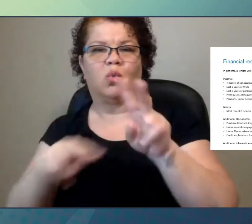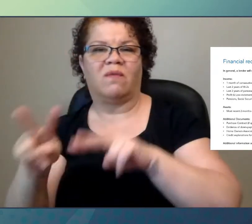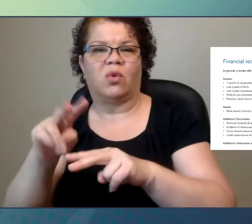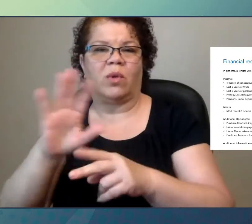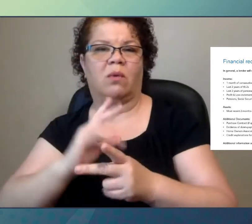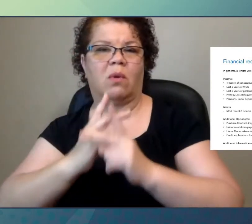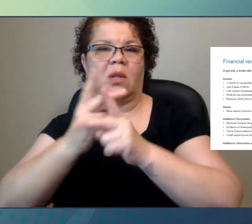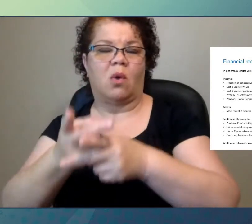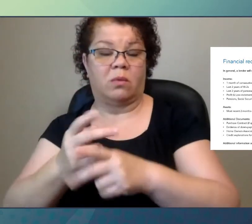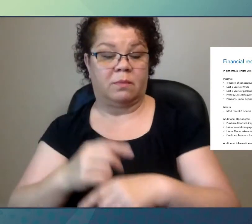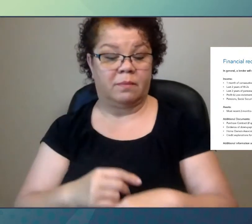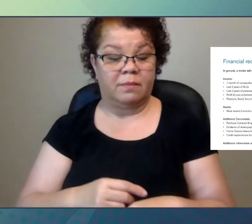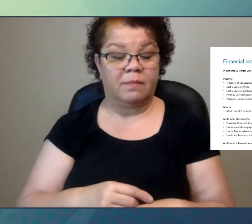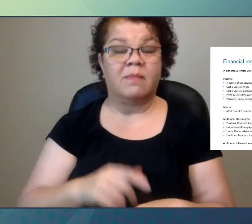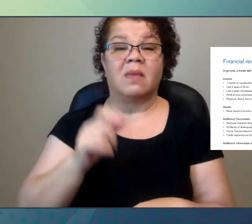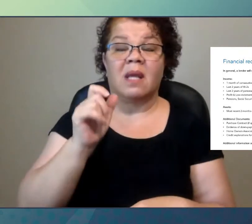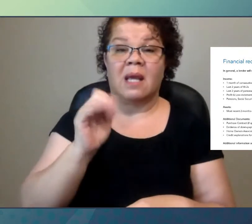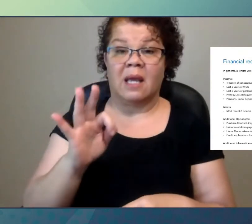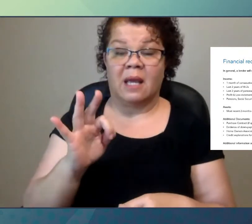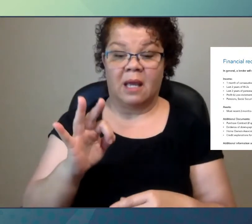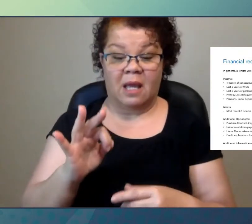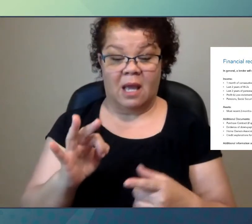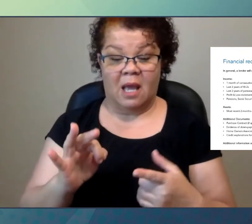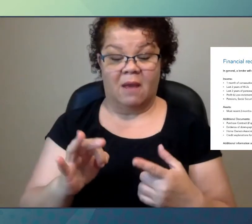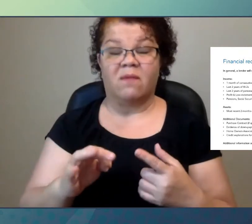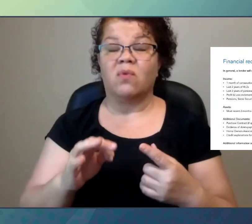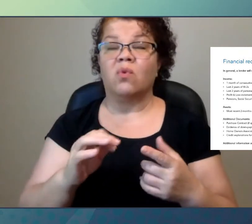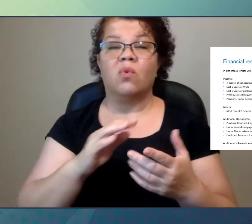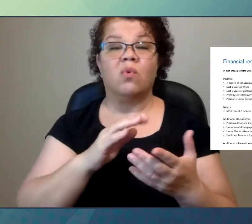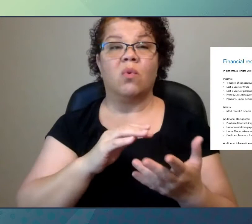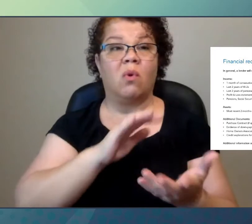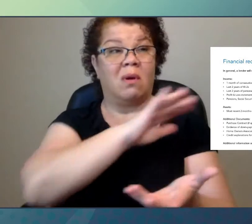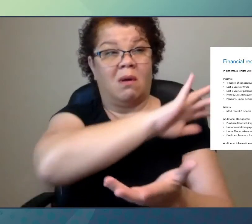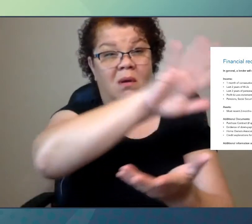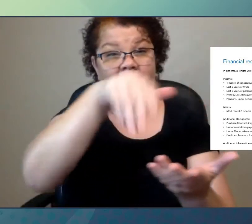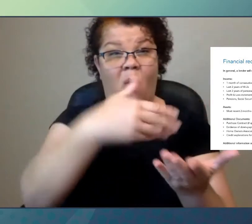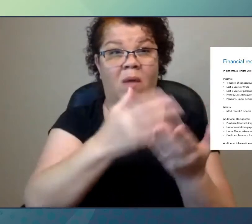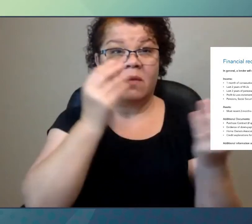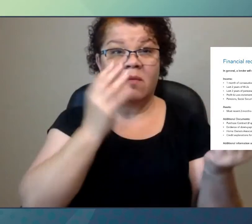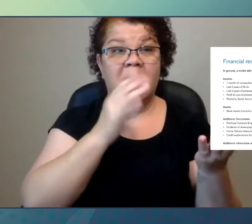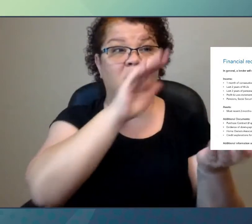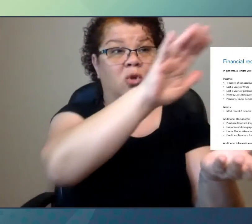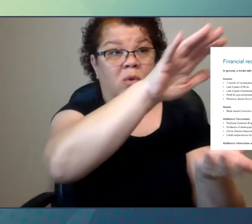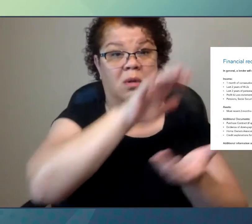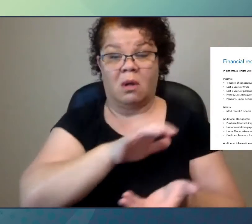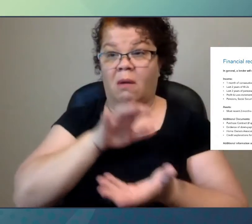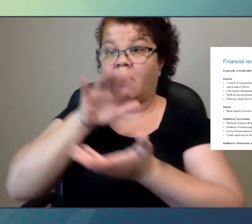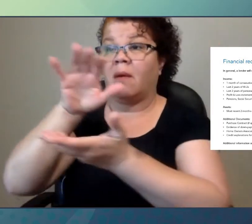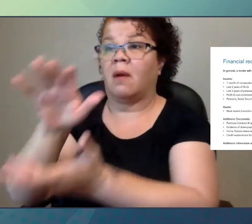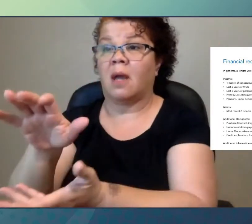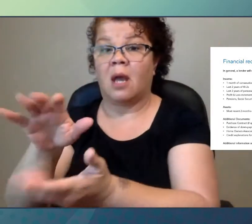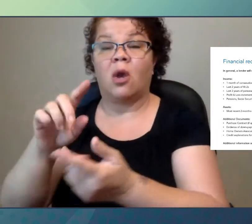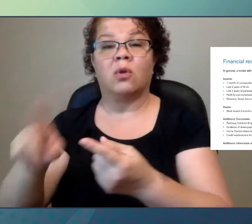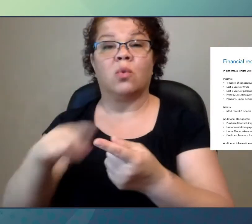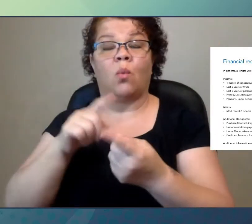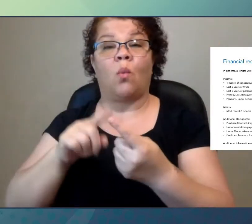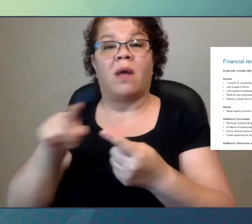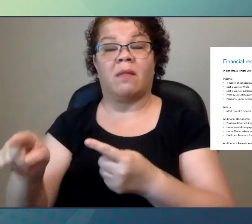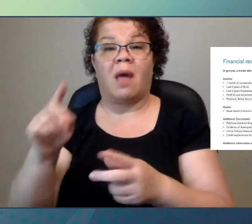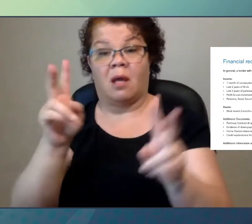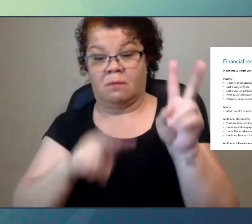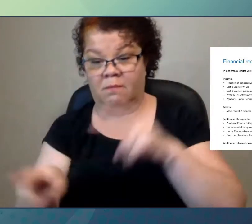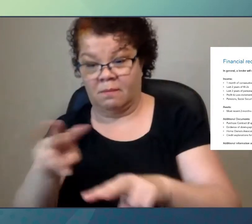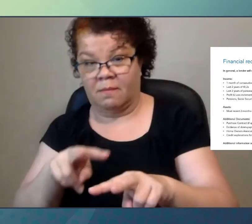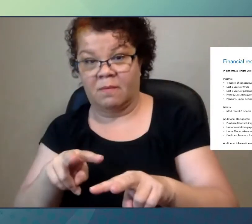credit. And again, if you disclose those information up front, or when your loan officer goes over the credit report with you, then you